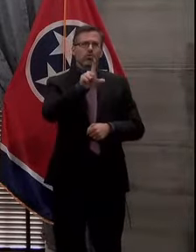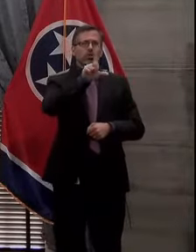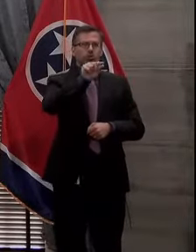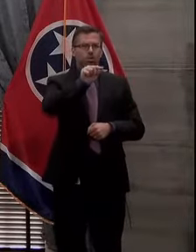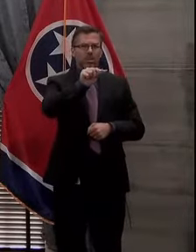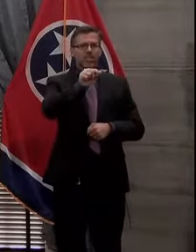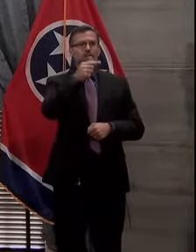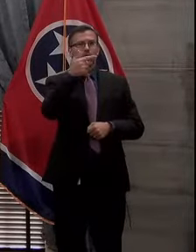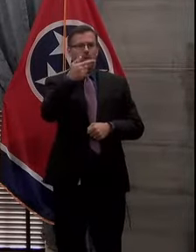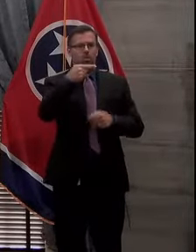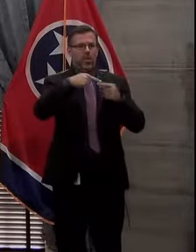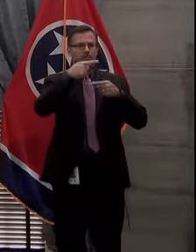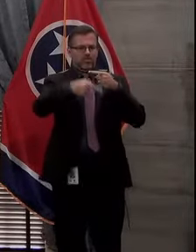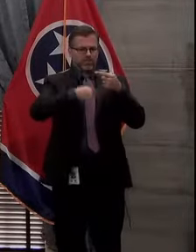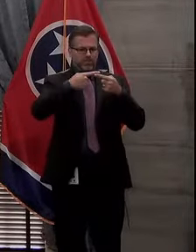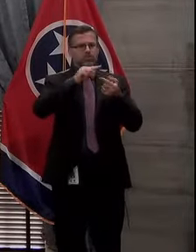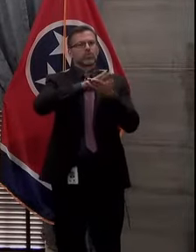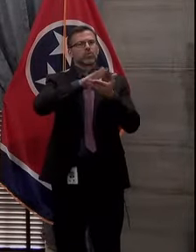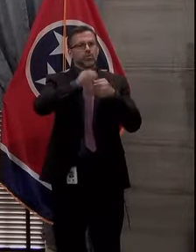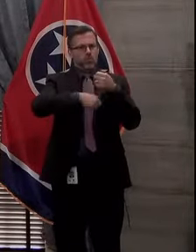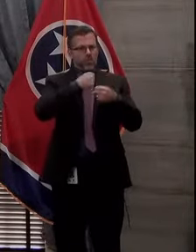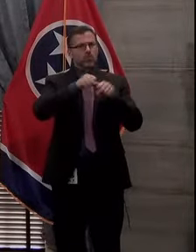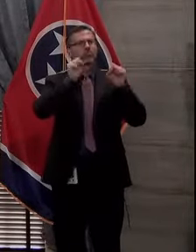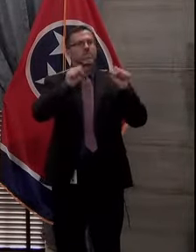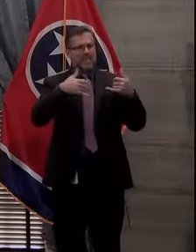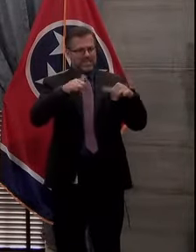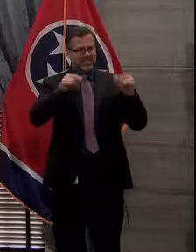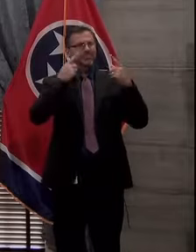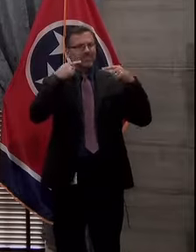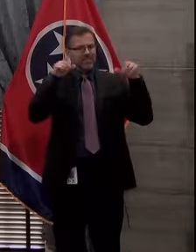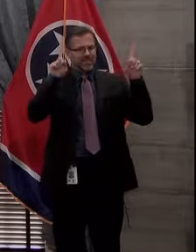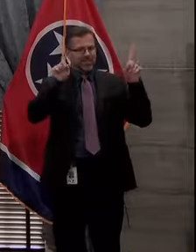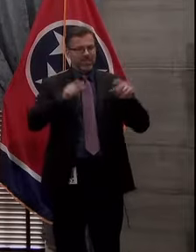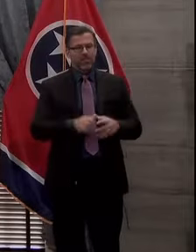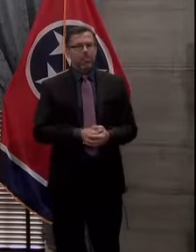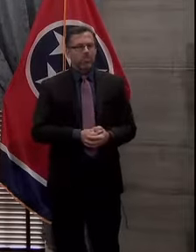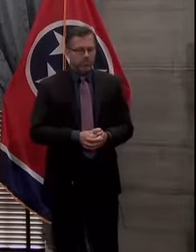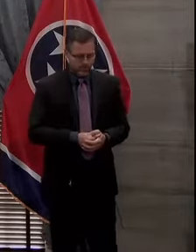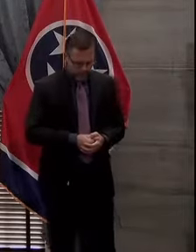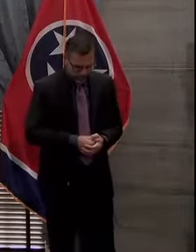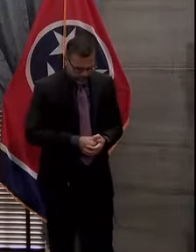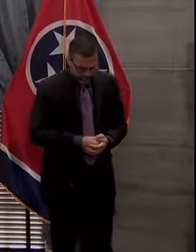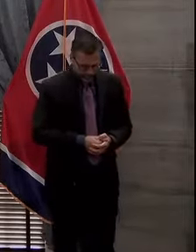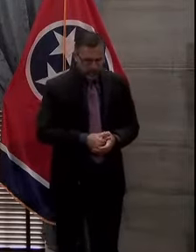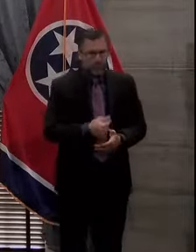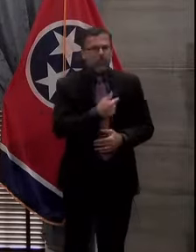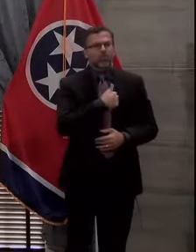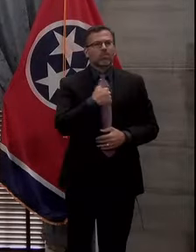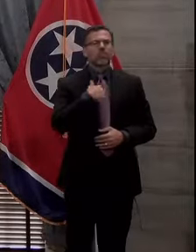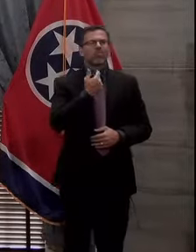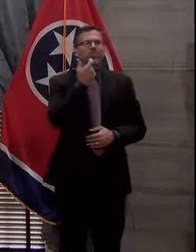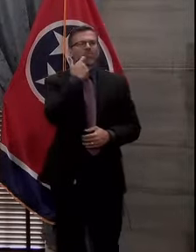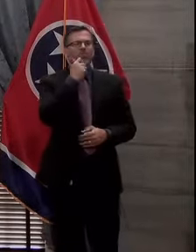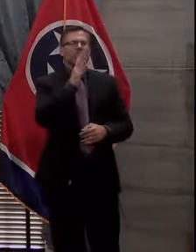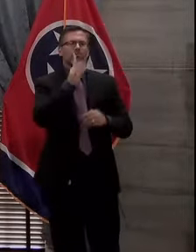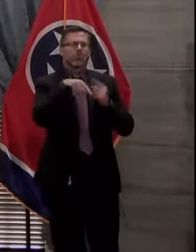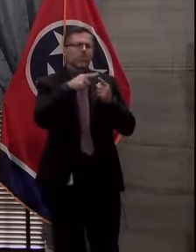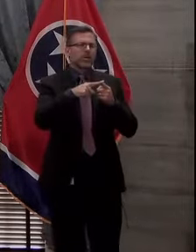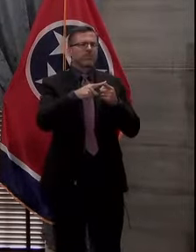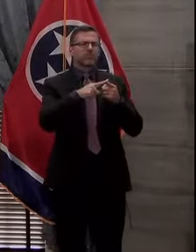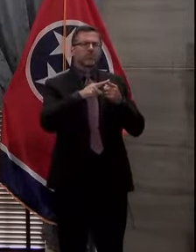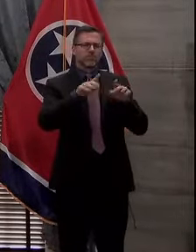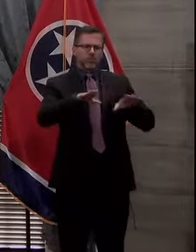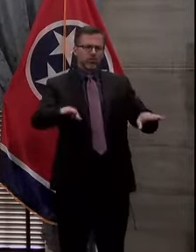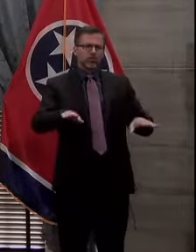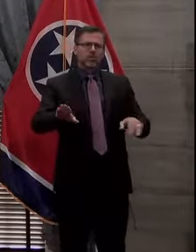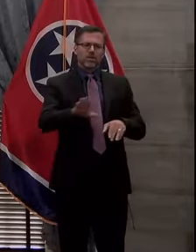success. With so much of the conversation's been focused, rightly so, on the health and well-being of